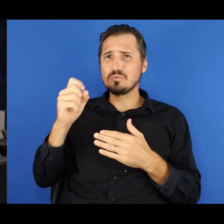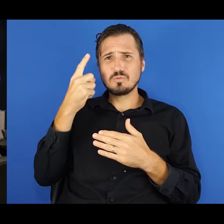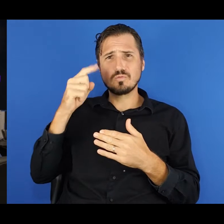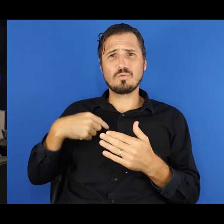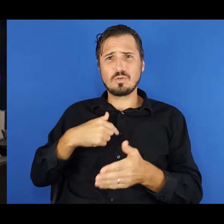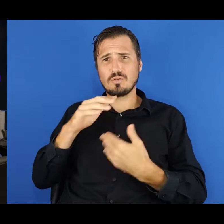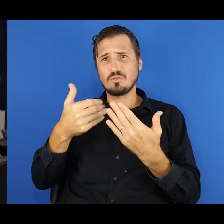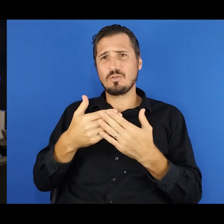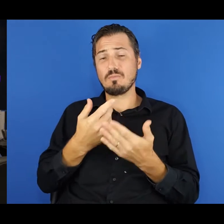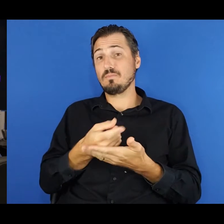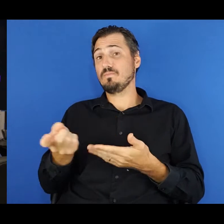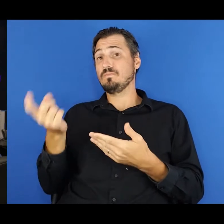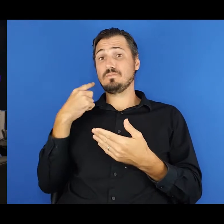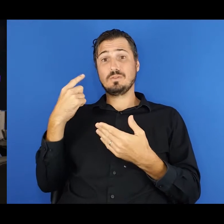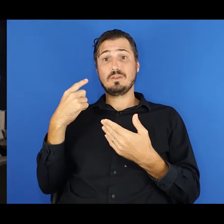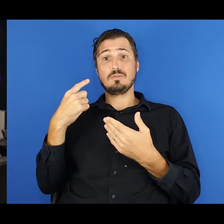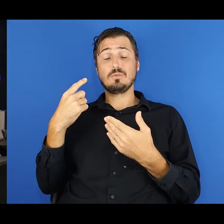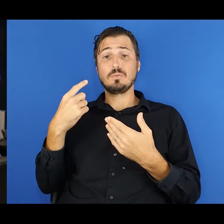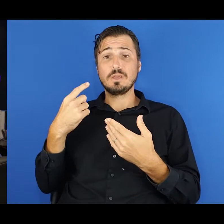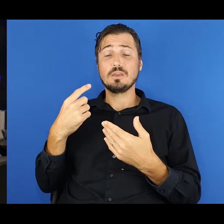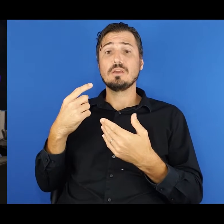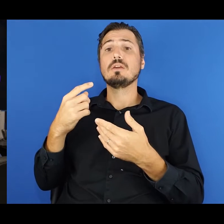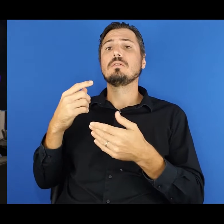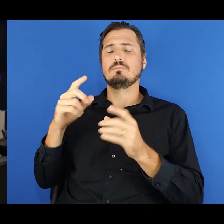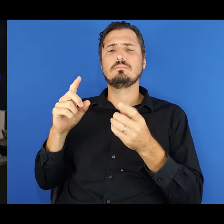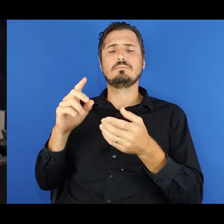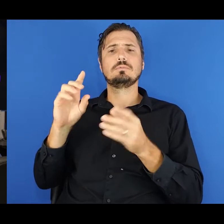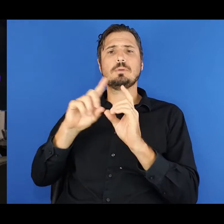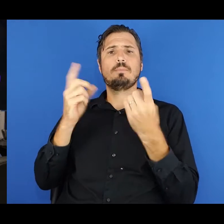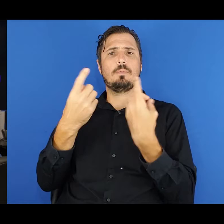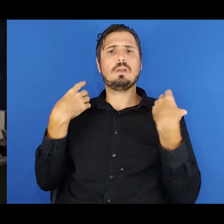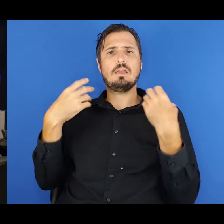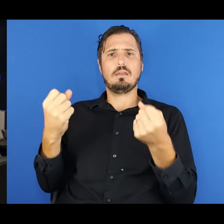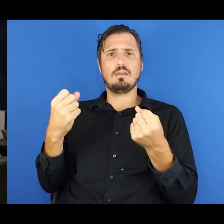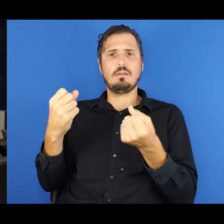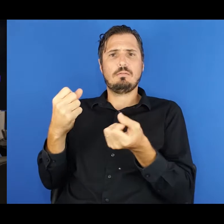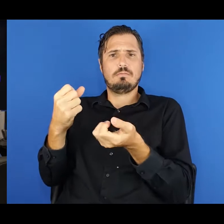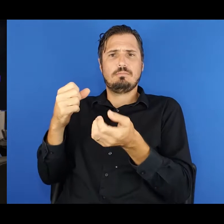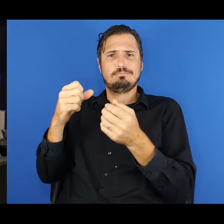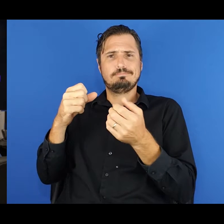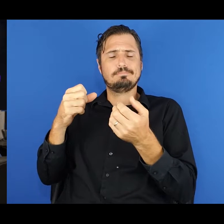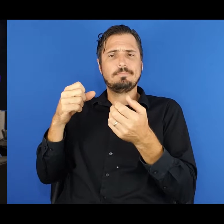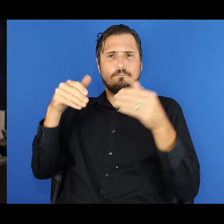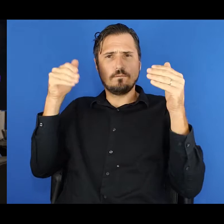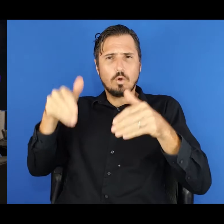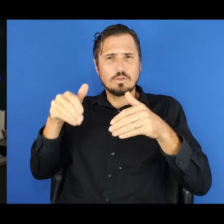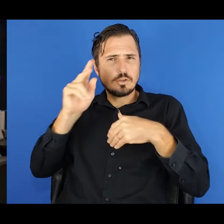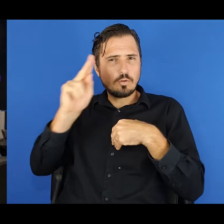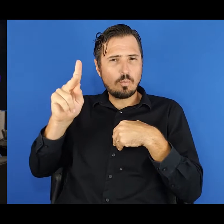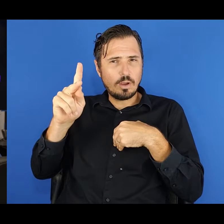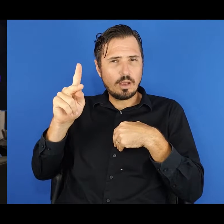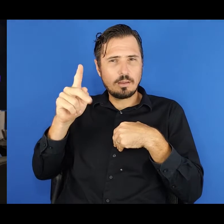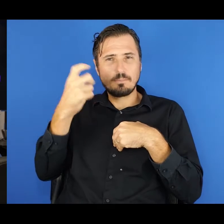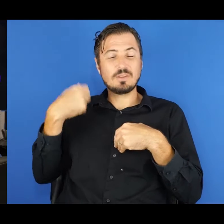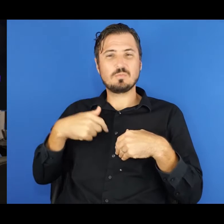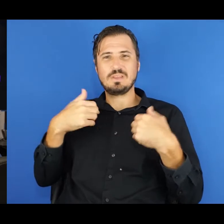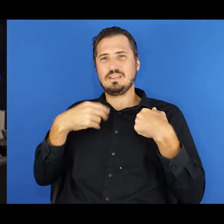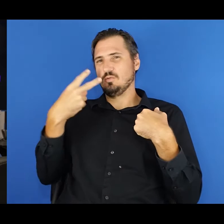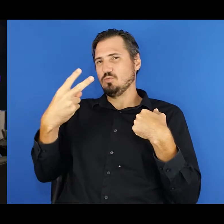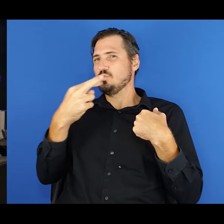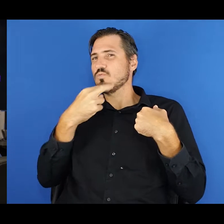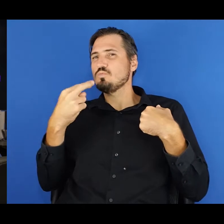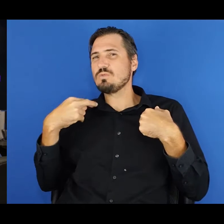Last week, for the first time, Kauai was the focus of the weekly Department of Health COVID cluster report. We had 2